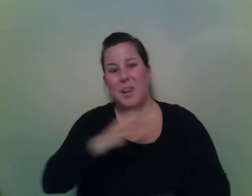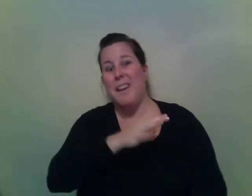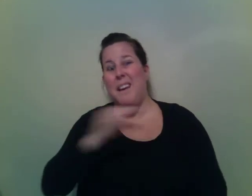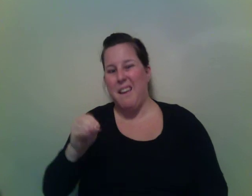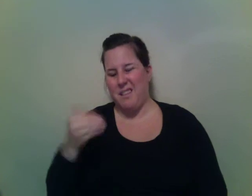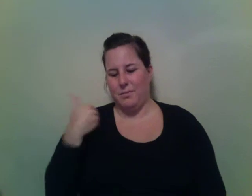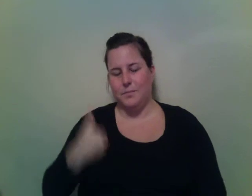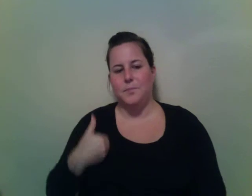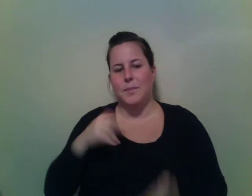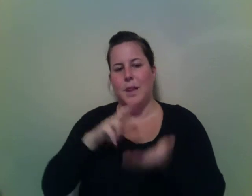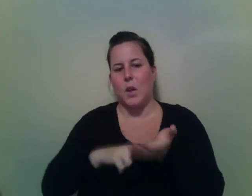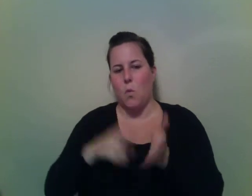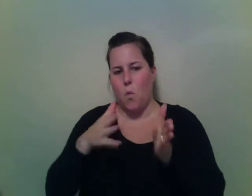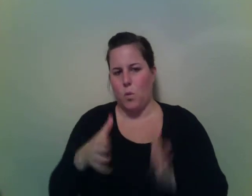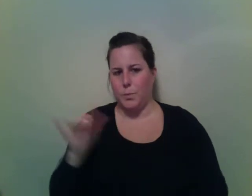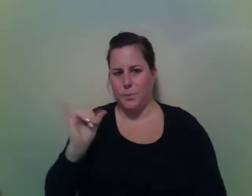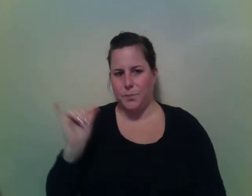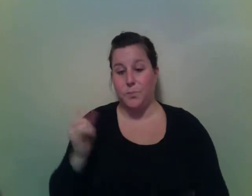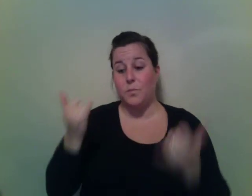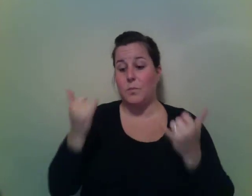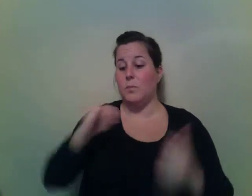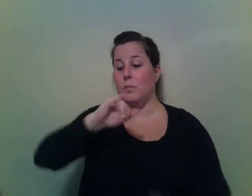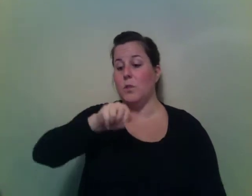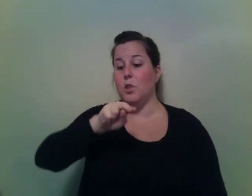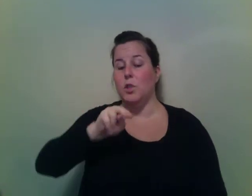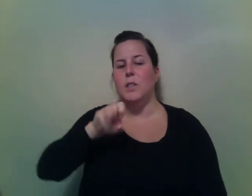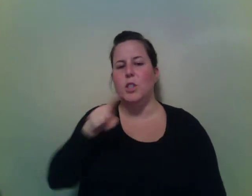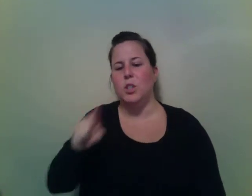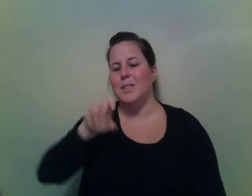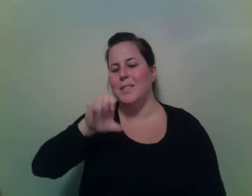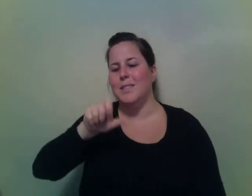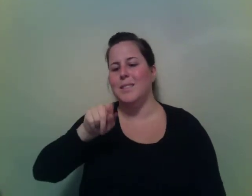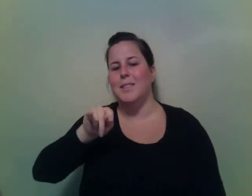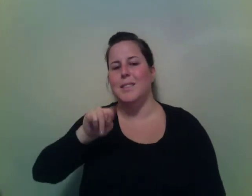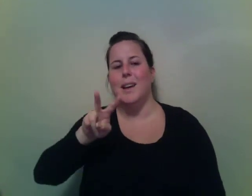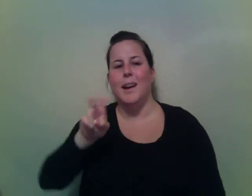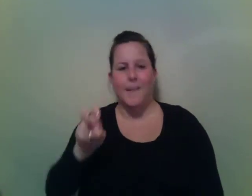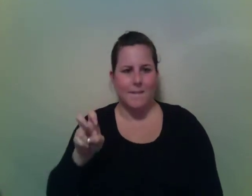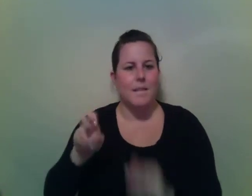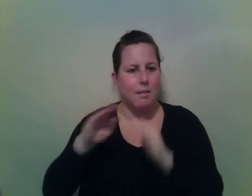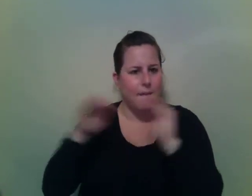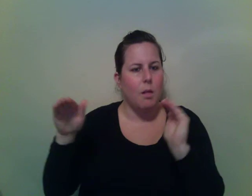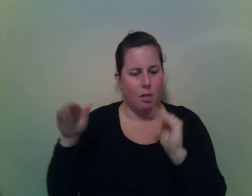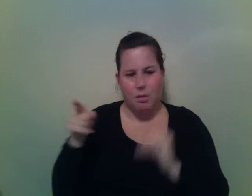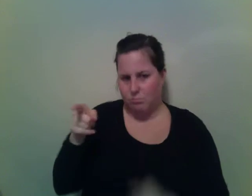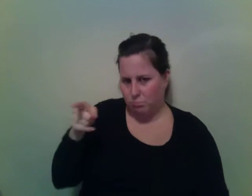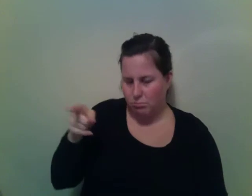Jane is currently executive. So as we just talked about the executive qualifications,